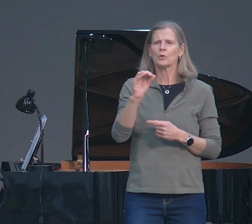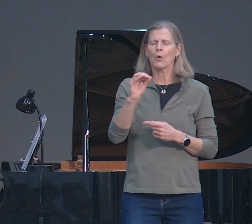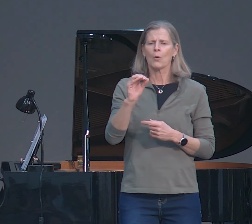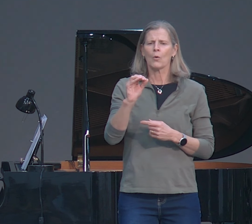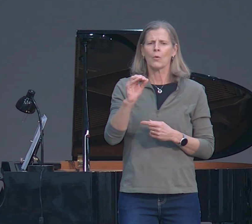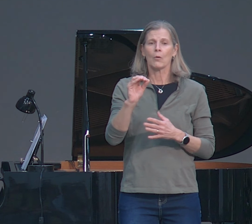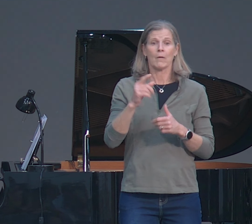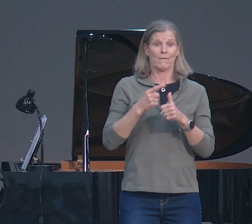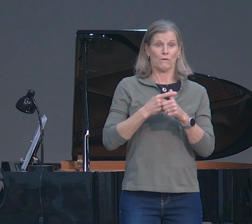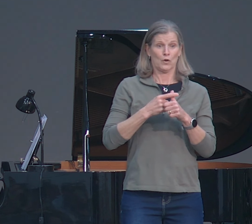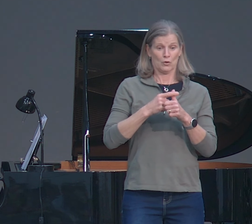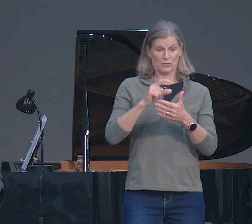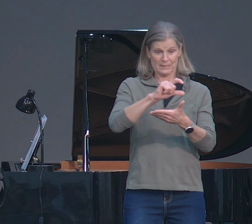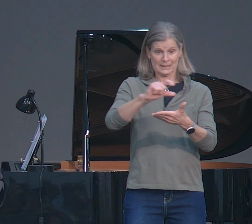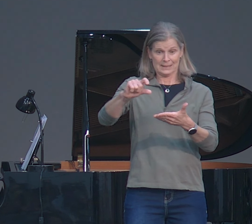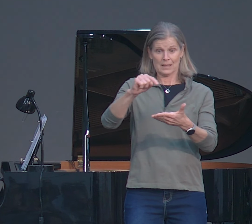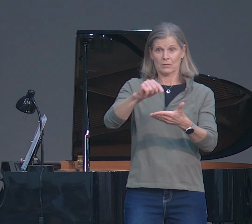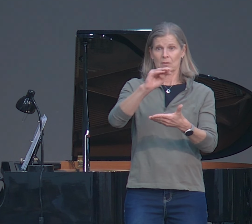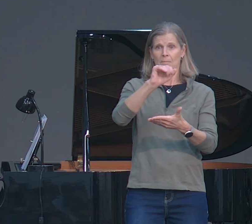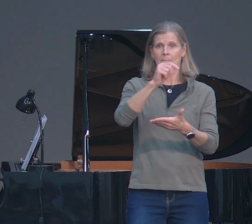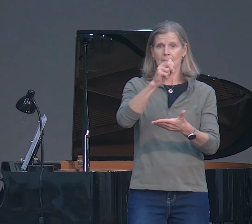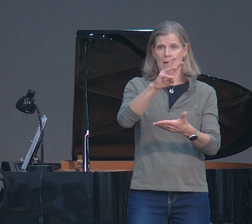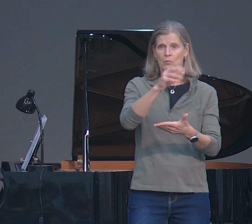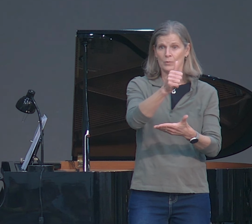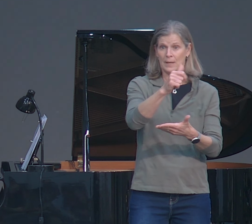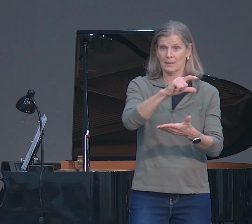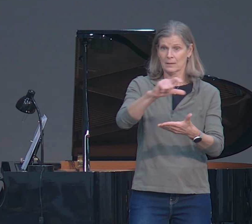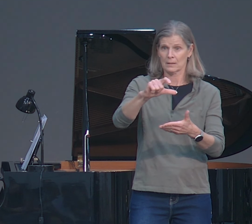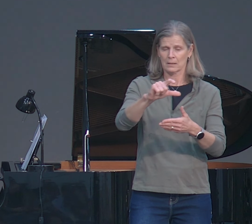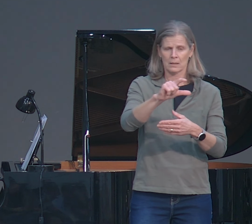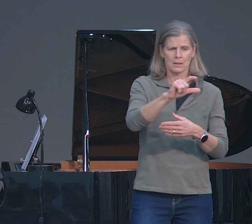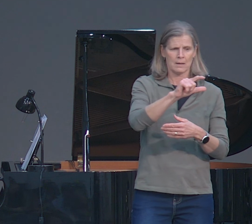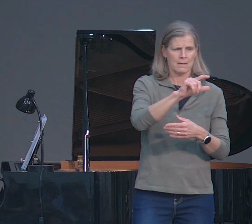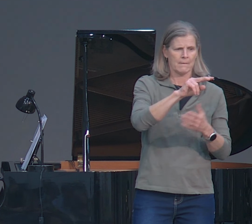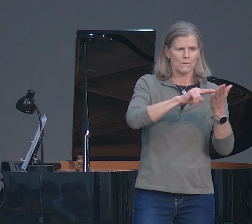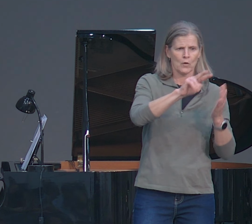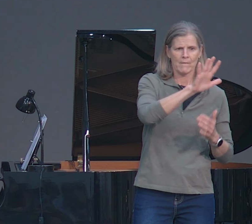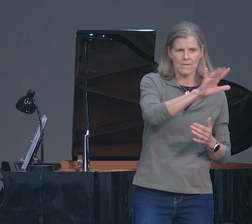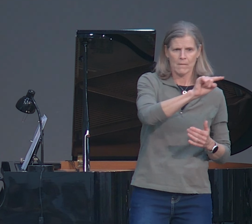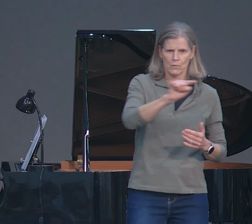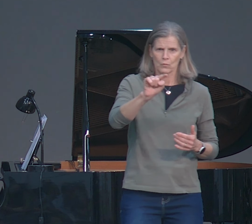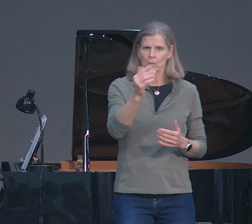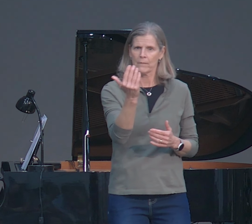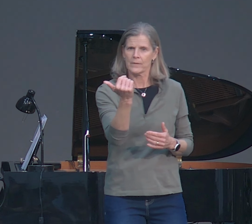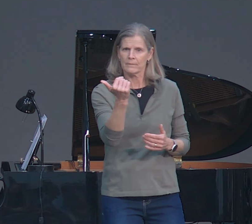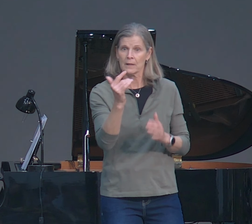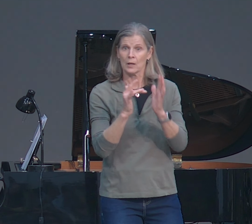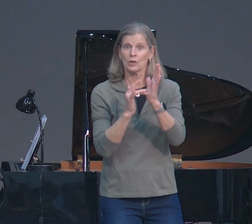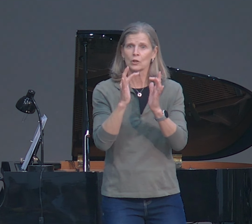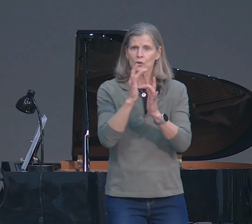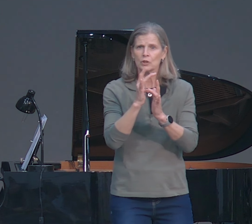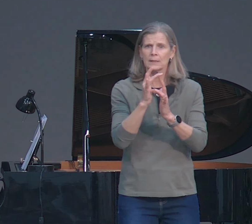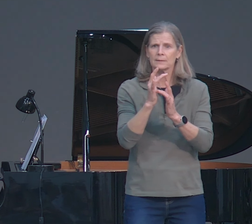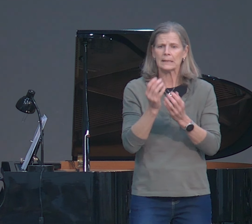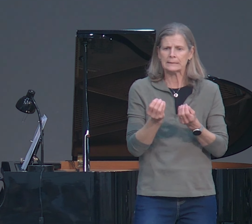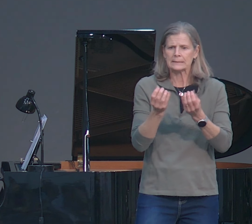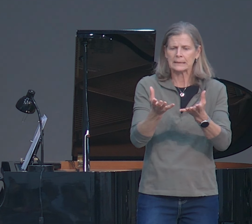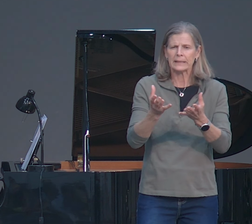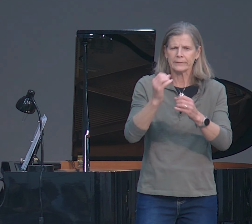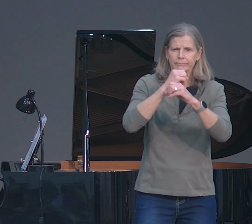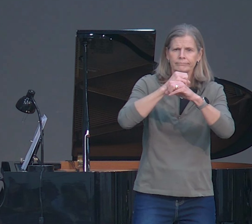first section of Matthew chapter 10, from verses 5 through 15, Jesus gives a